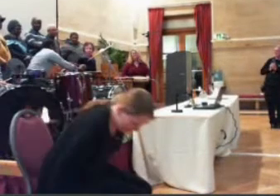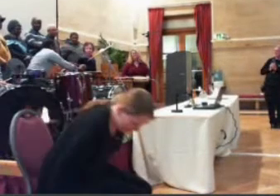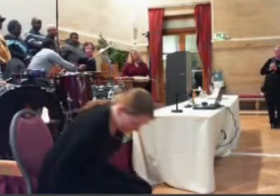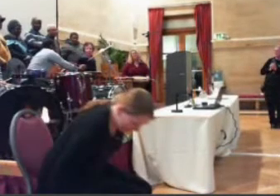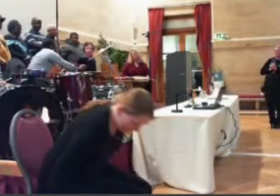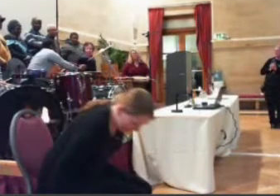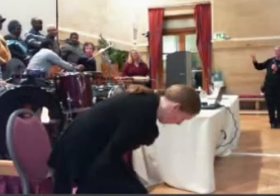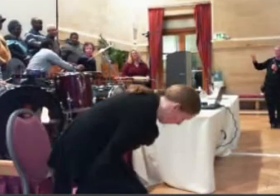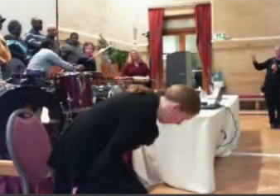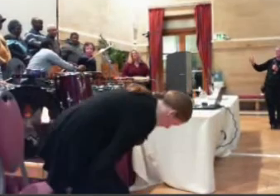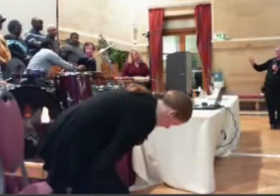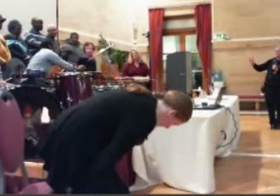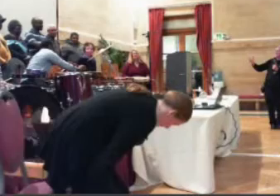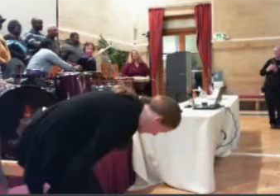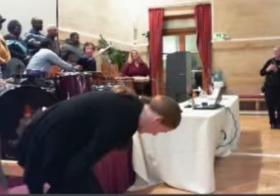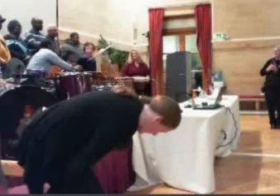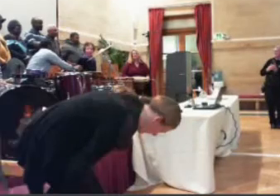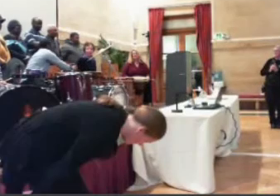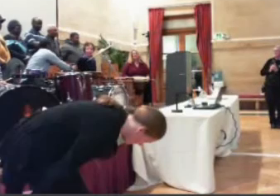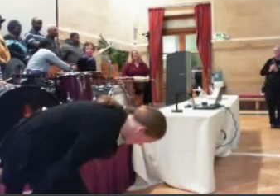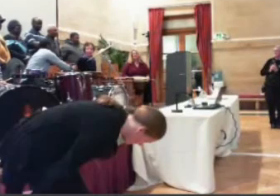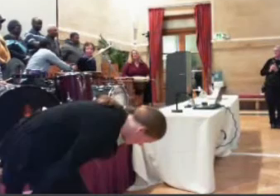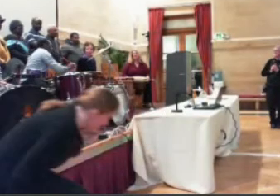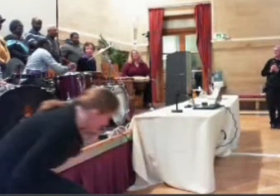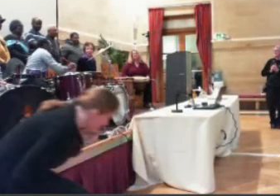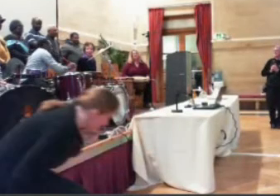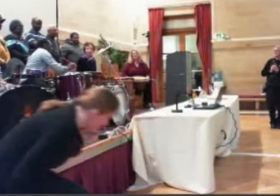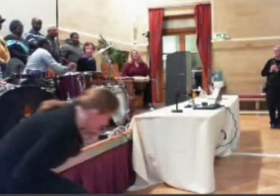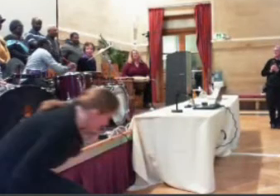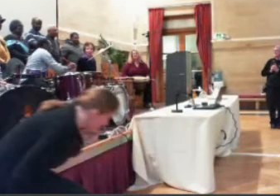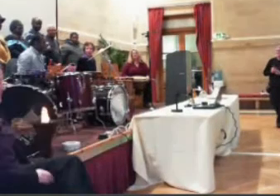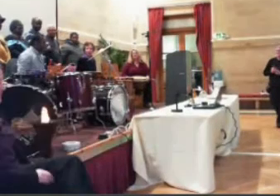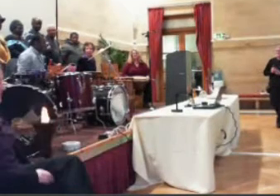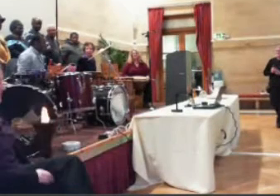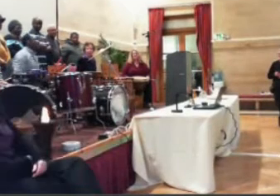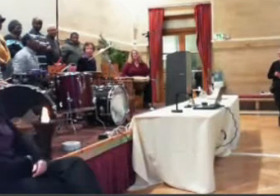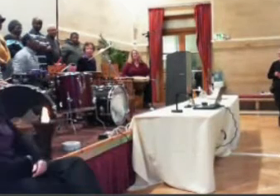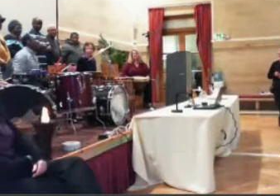and celebrate our diversity.